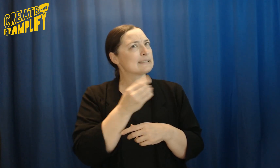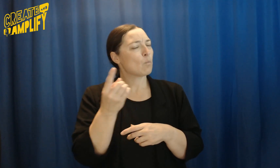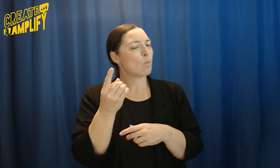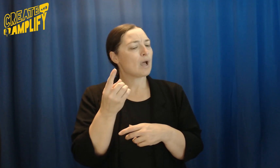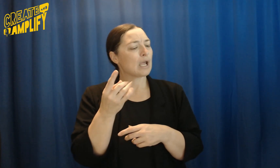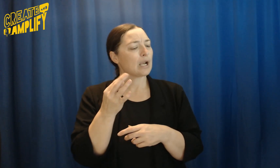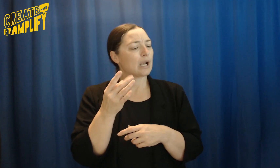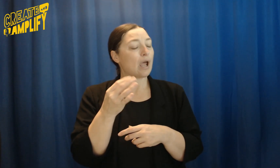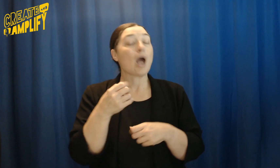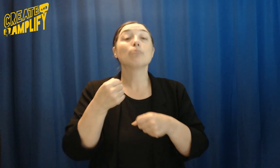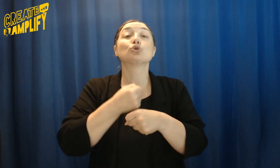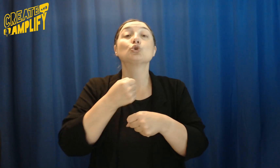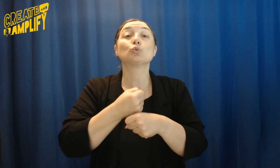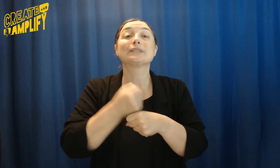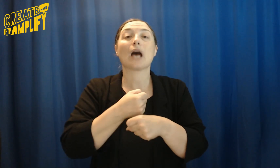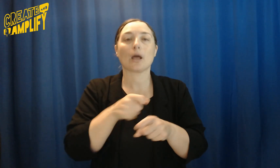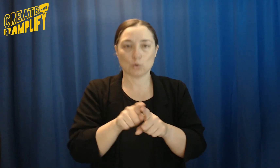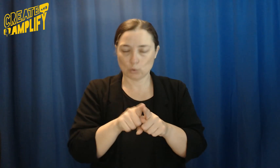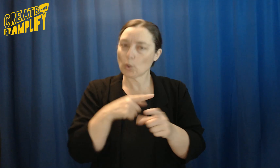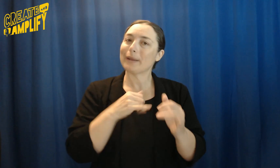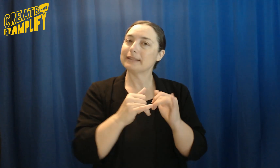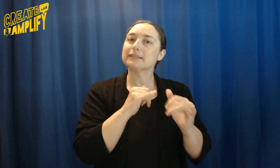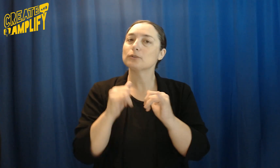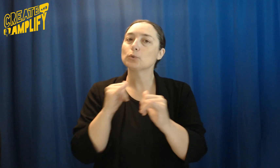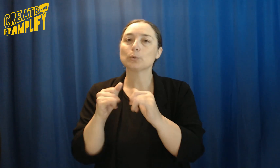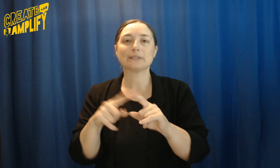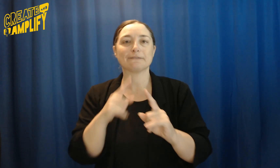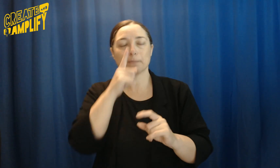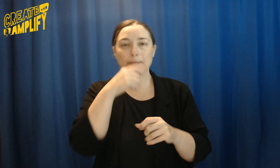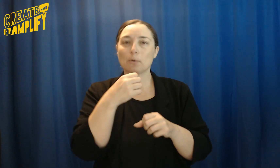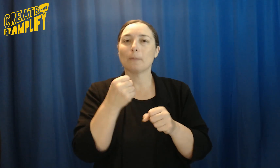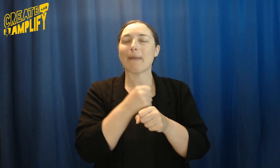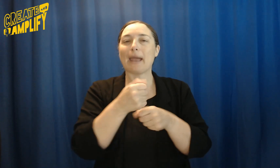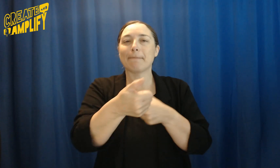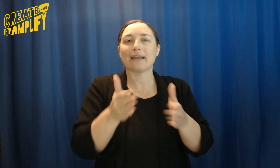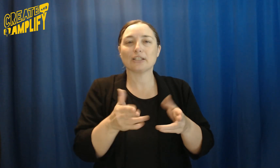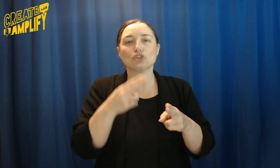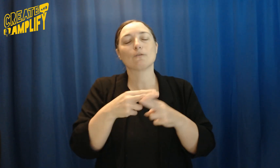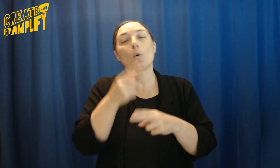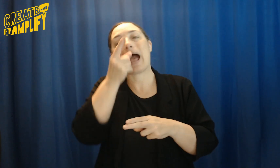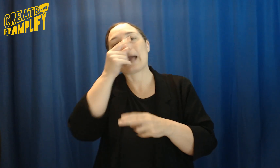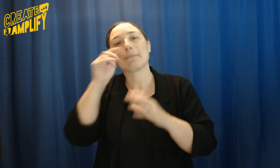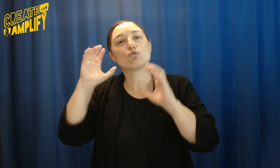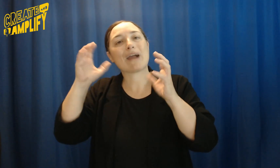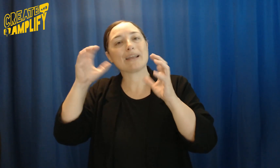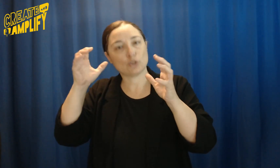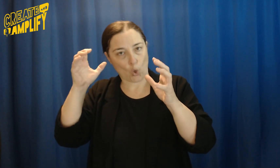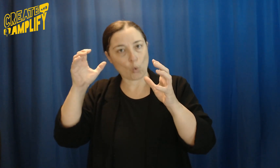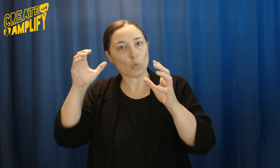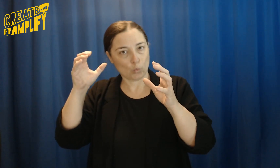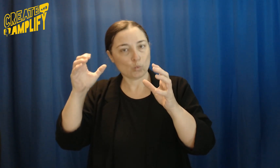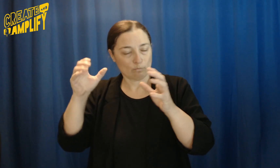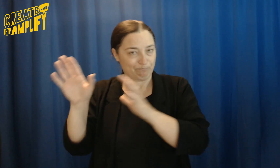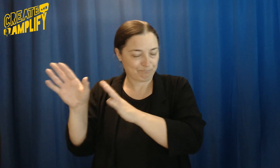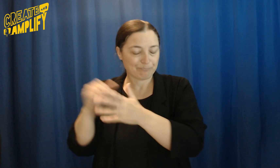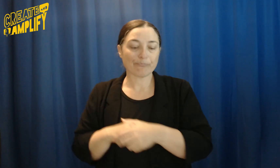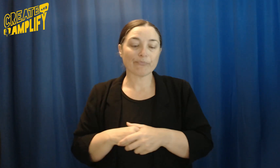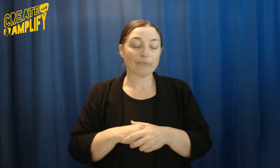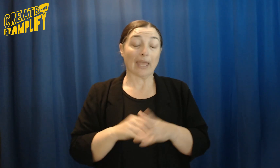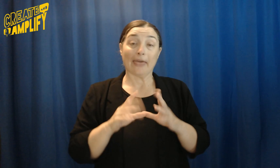of the show as well. So I interviewed all of those guys and made a little package for Able Radio on Main FM. And then Powered approached me and said, hey, do